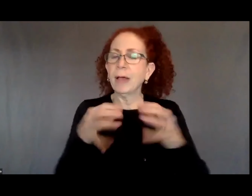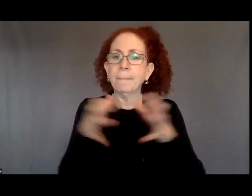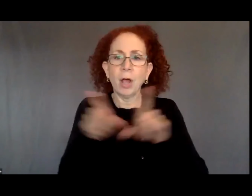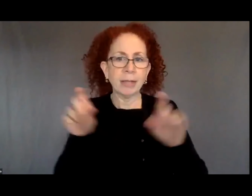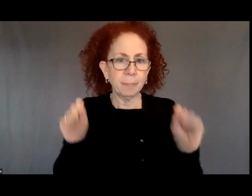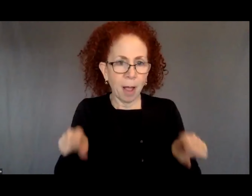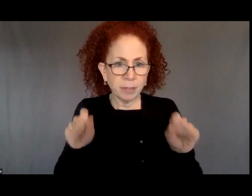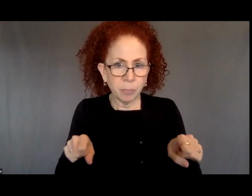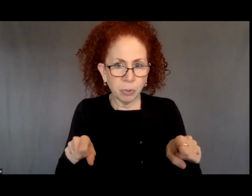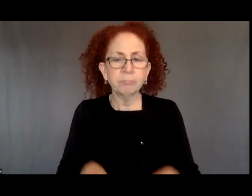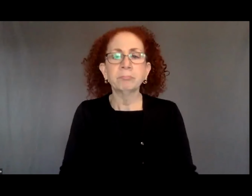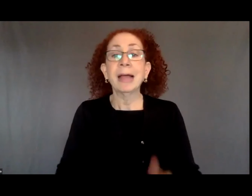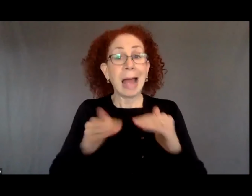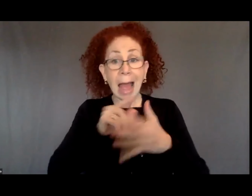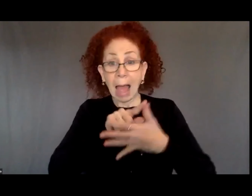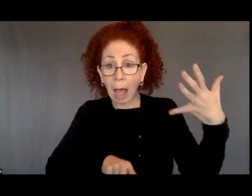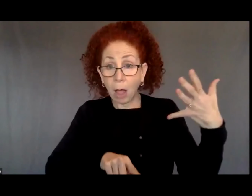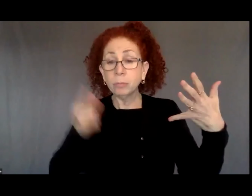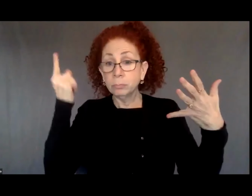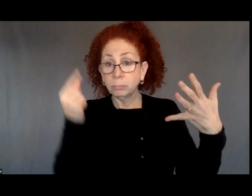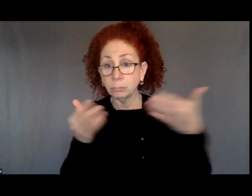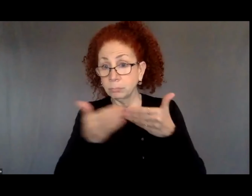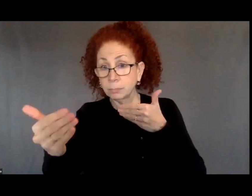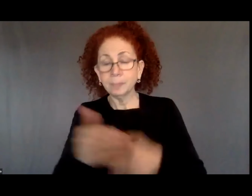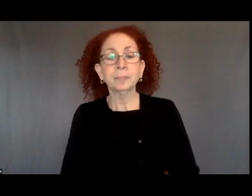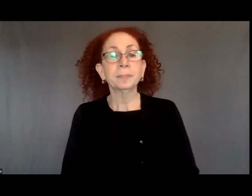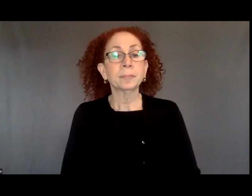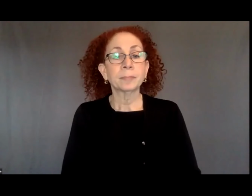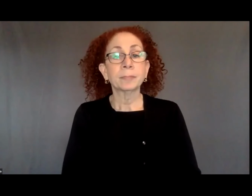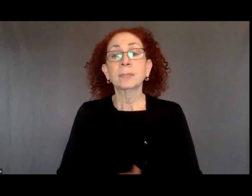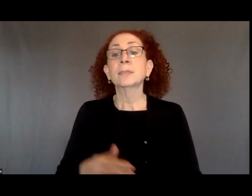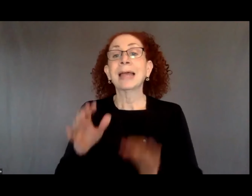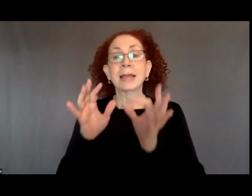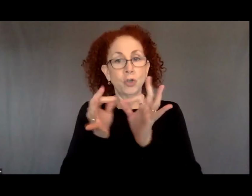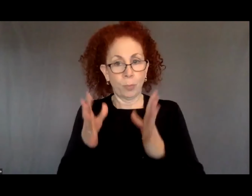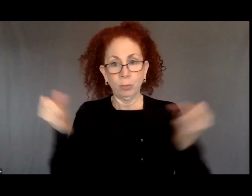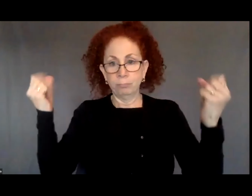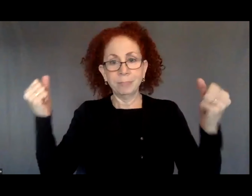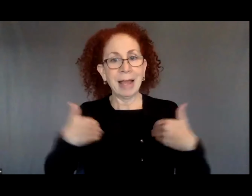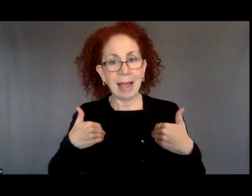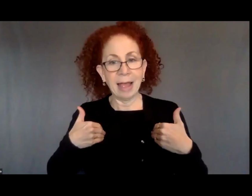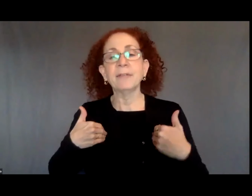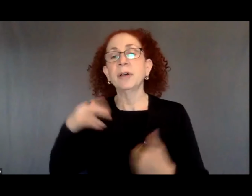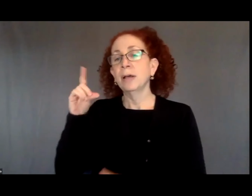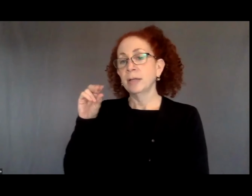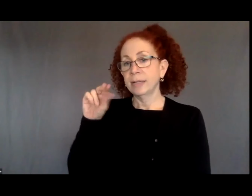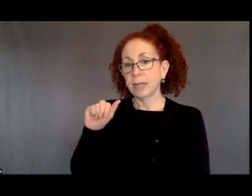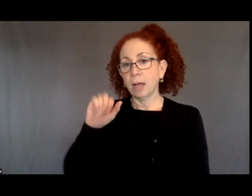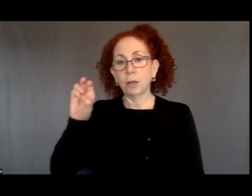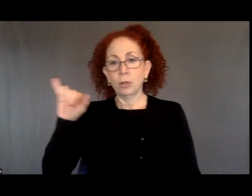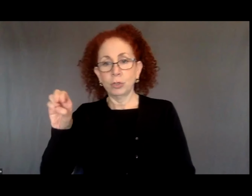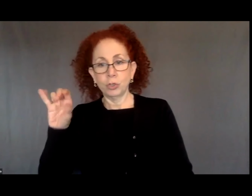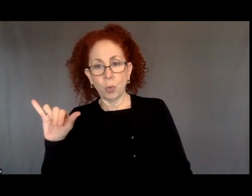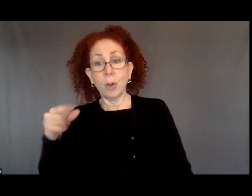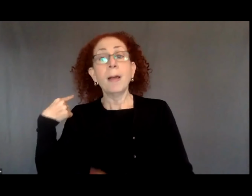end, here's some information about how this event will go. We have ASL interpreters, Donna and Joy, and also